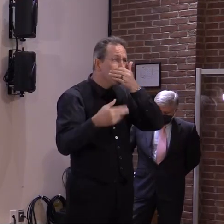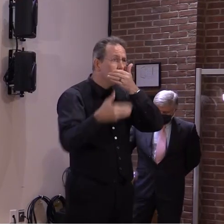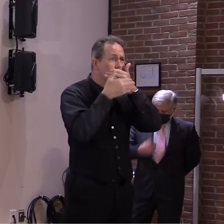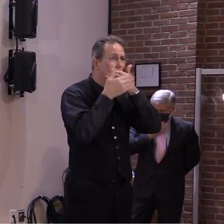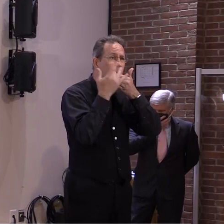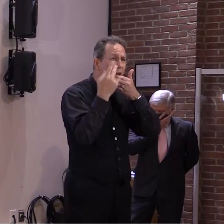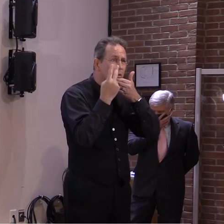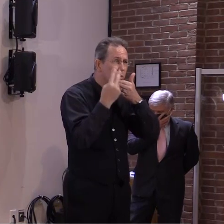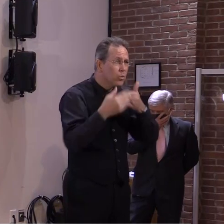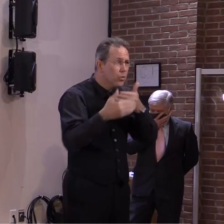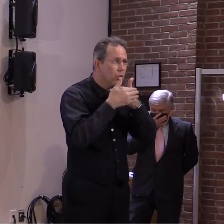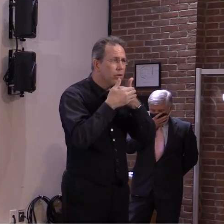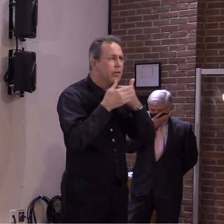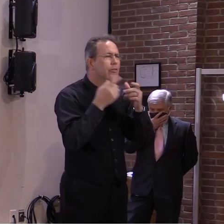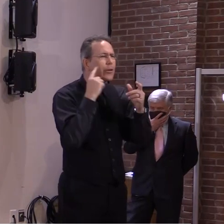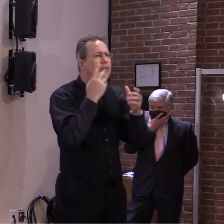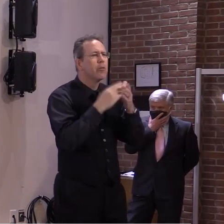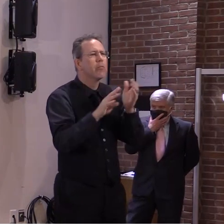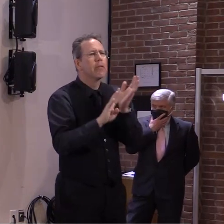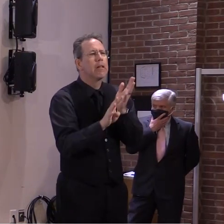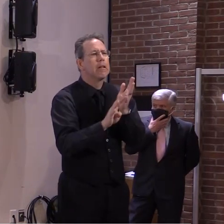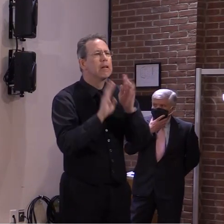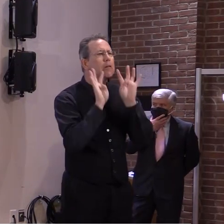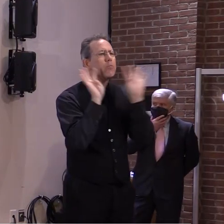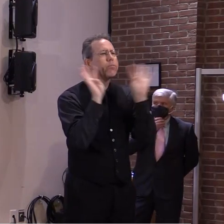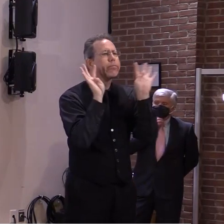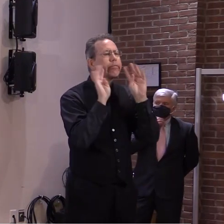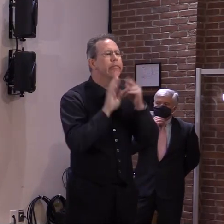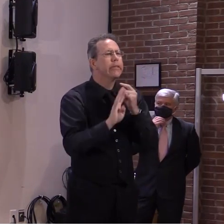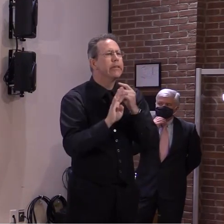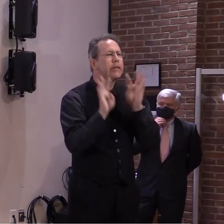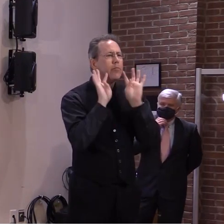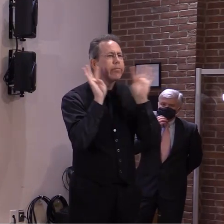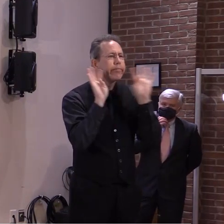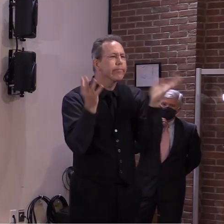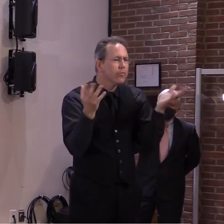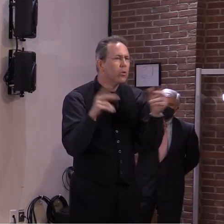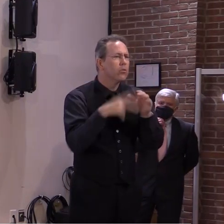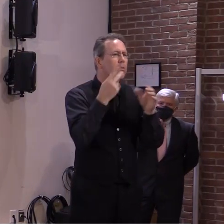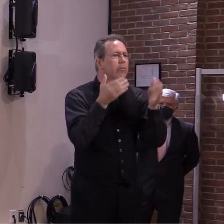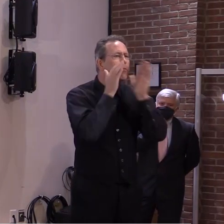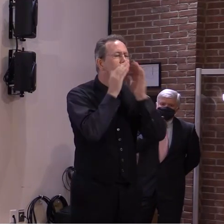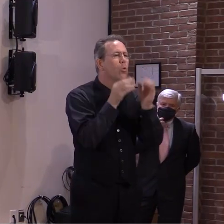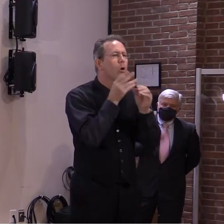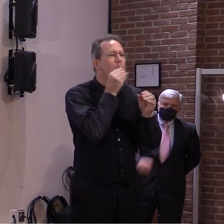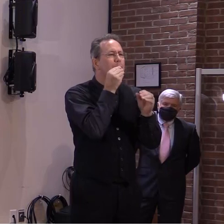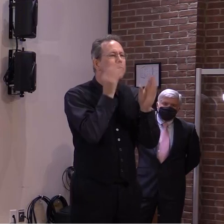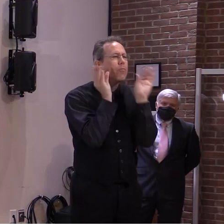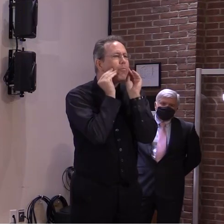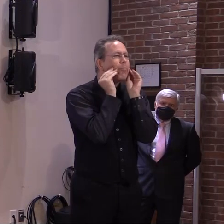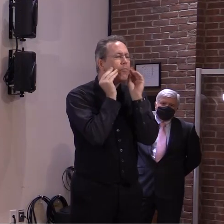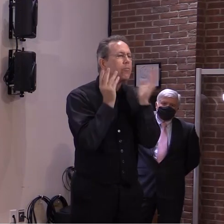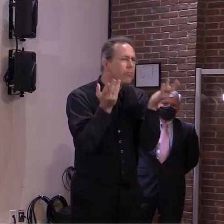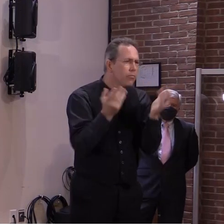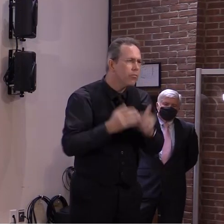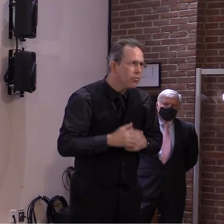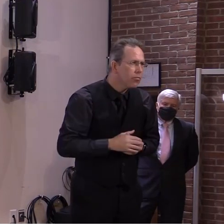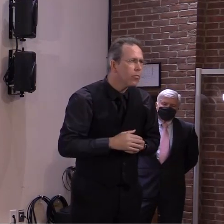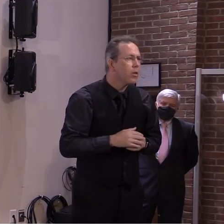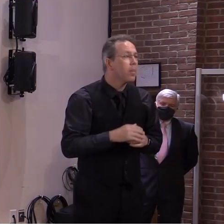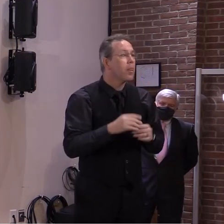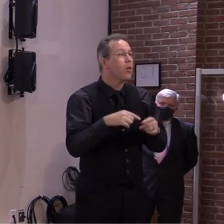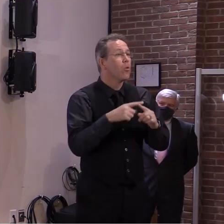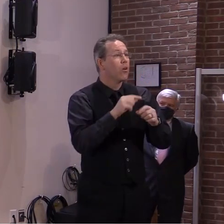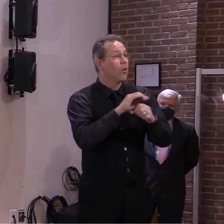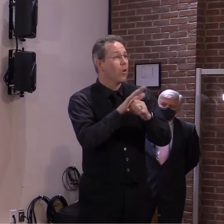time when we have a virus that seems even more transmissible, it really does seem like the prudent thing we should do, and probably shouldn't